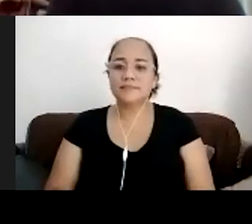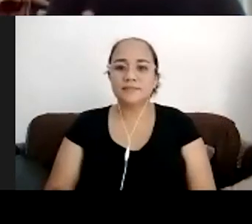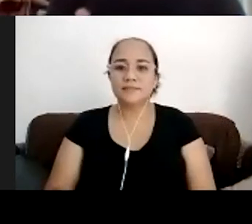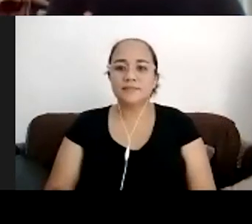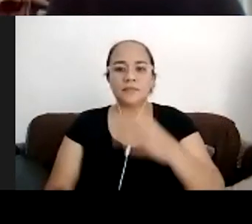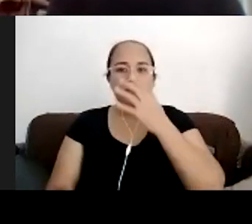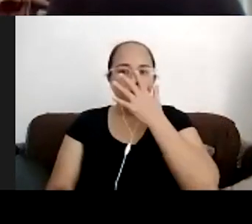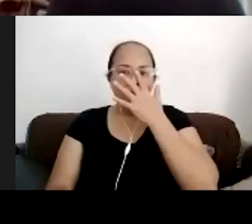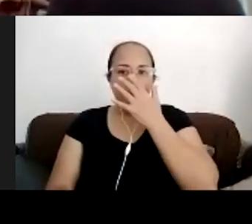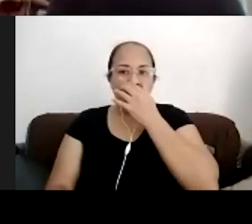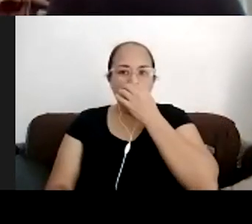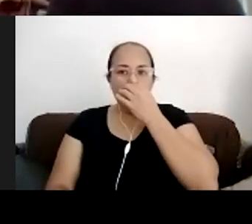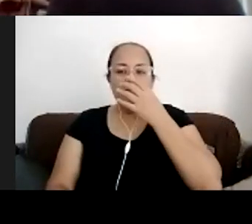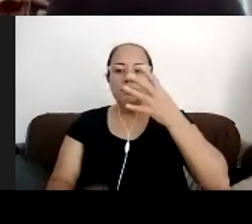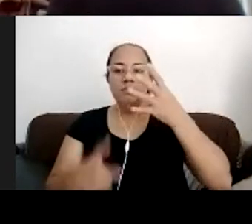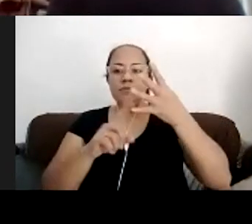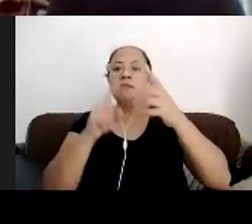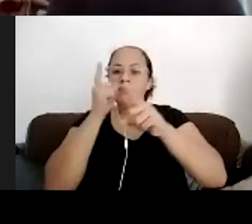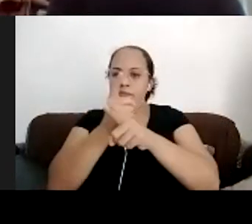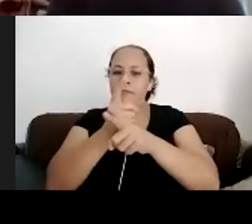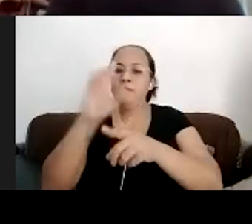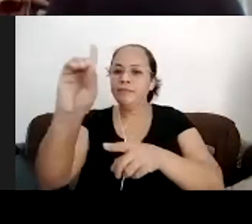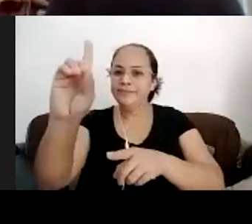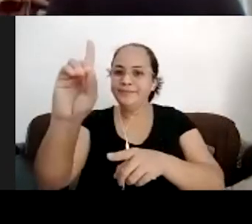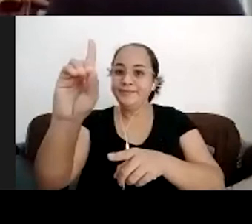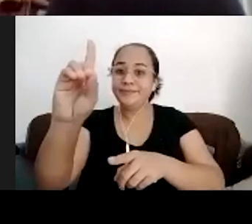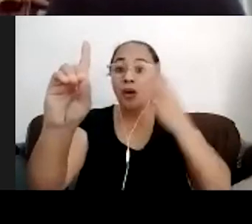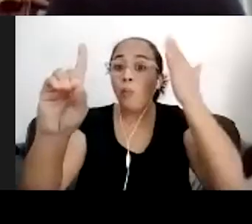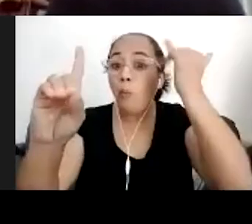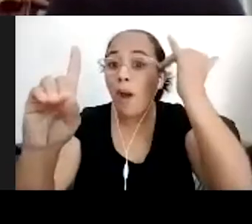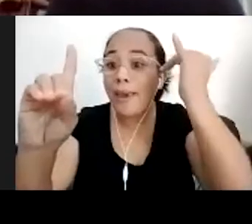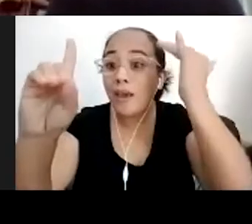Peebs is saying D. Yes, because it's a number.